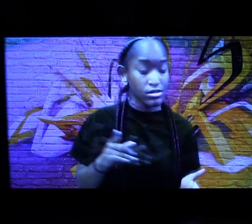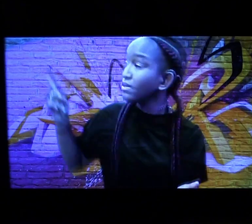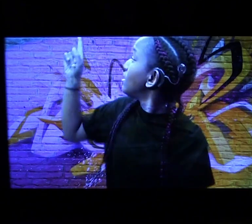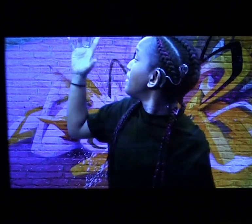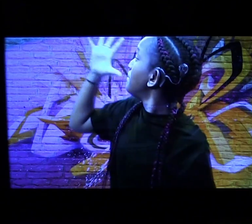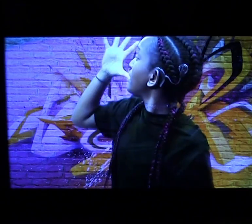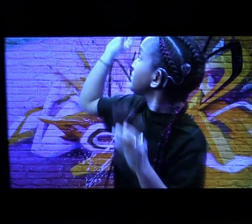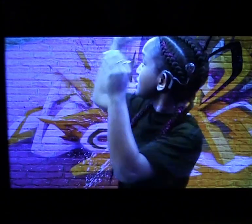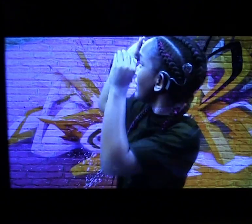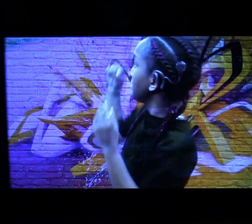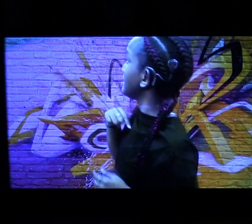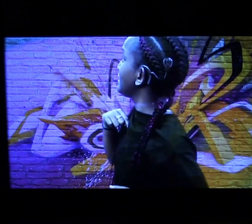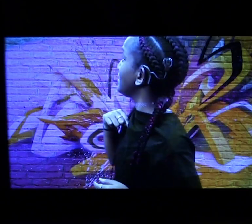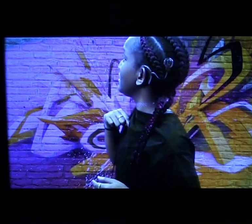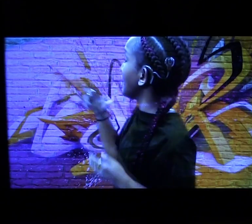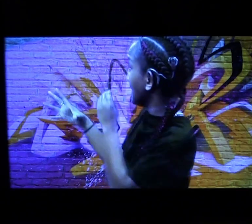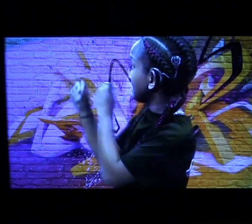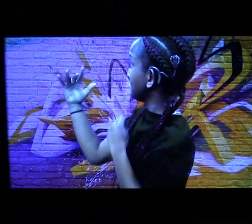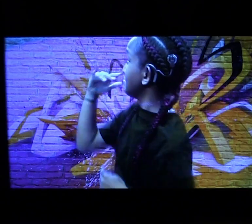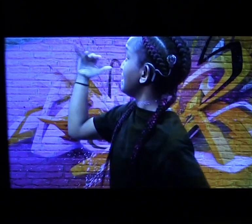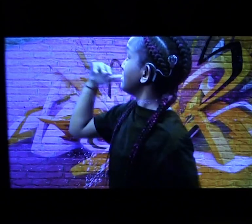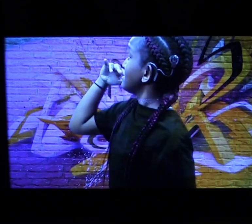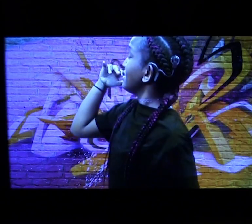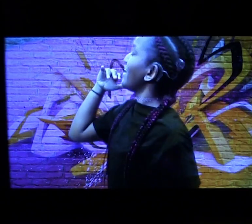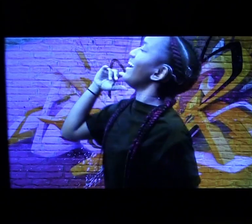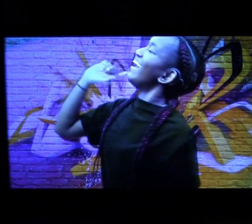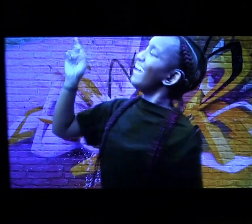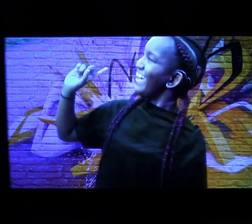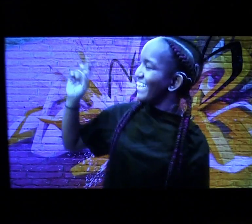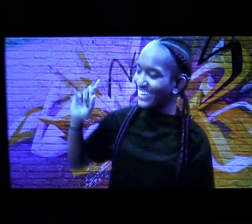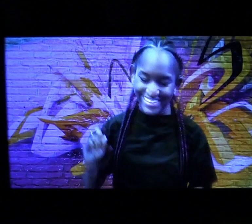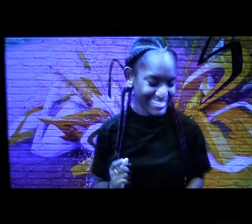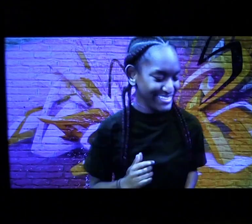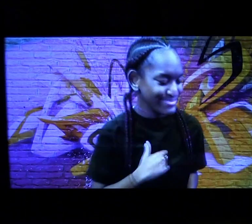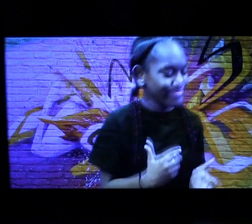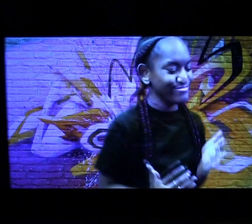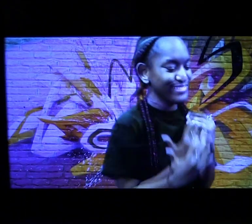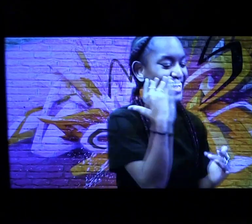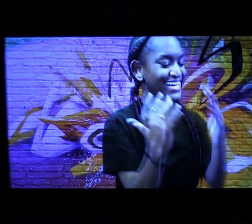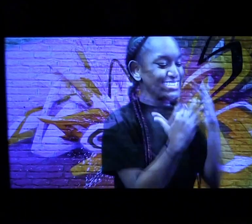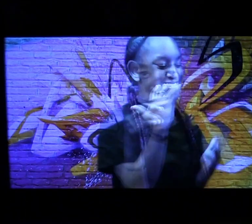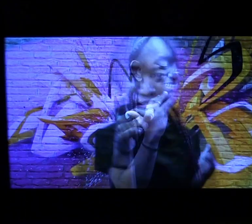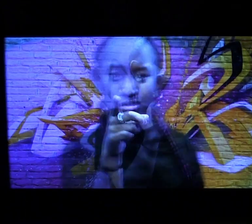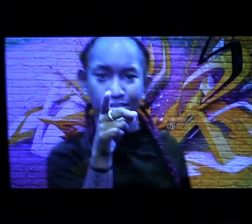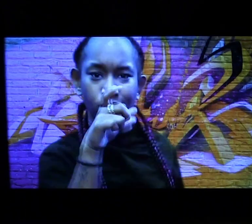I'm cooking up my own recipe. Spicy, like my mama taught me. No, I don't need your